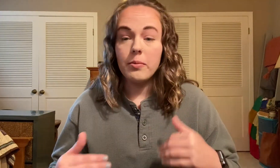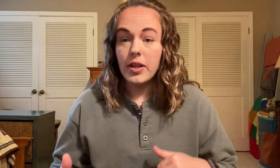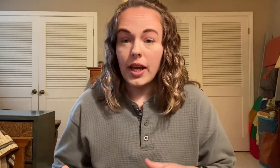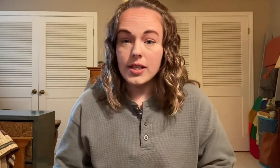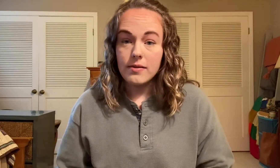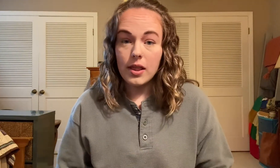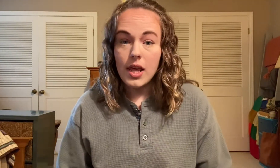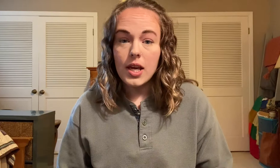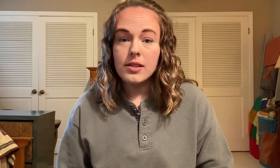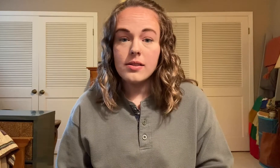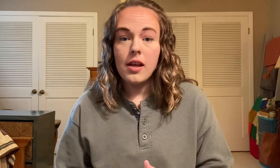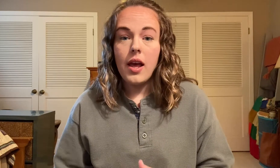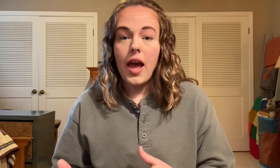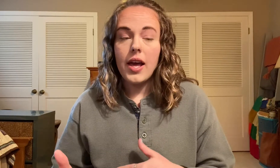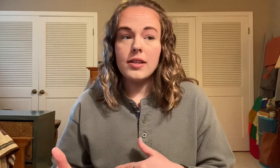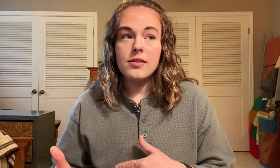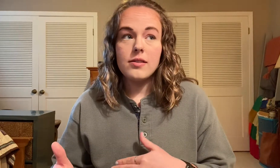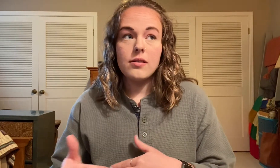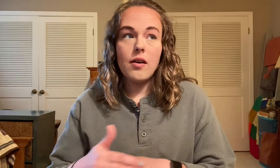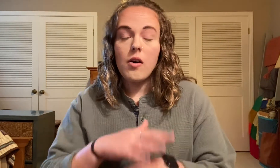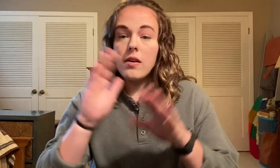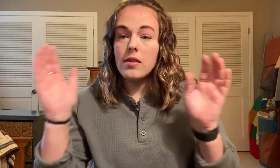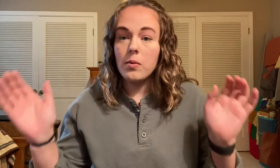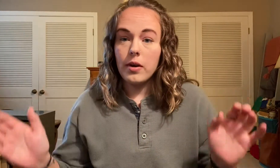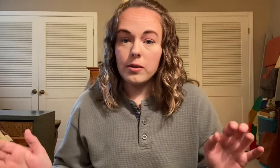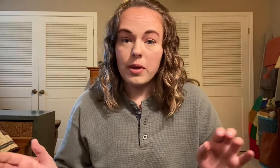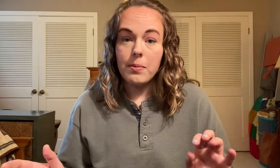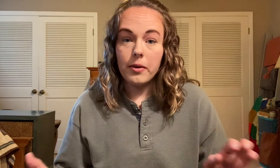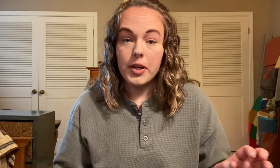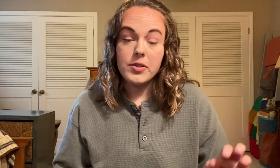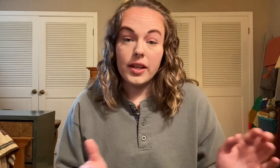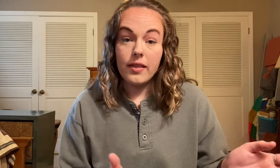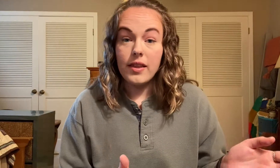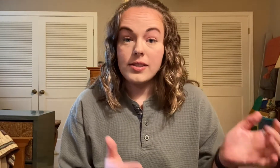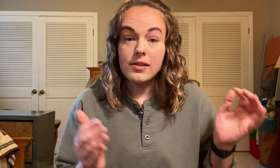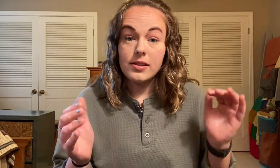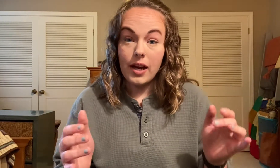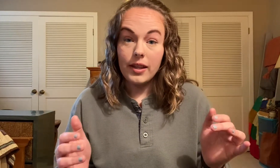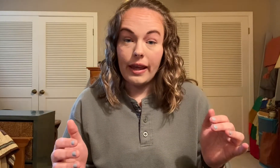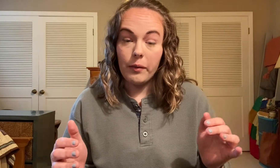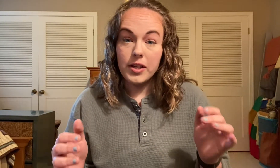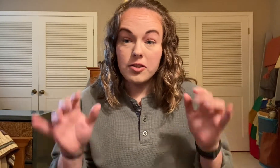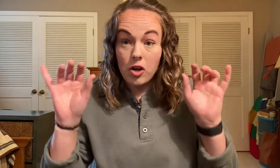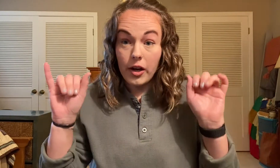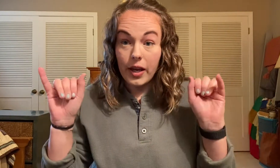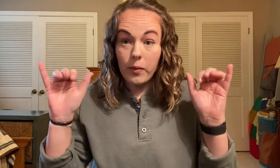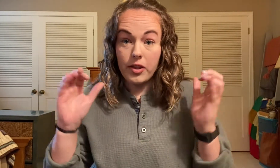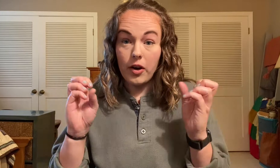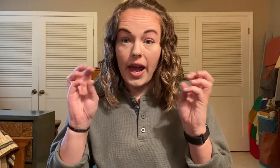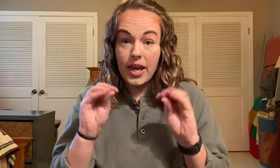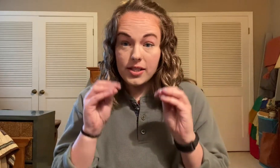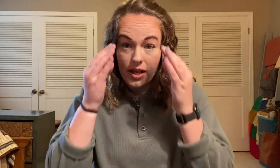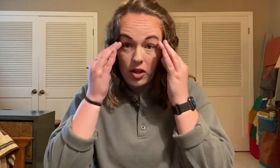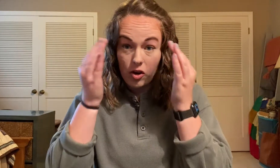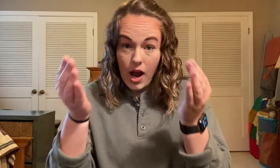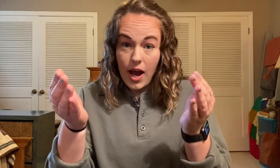communicate different things, and all over the world, people are using this sign language, talking with your hands and your